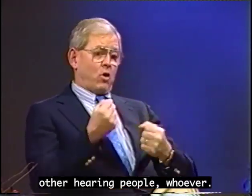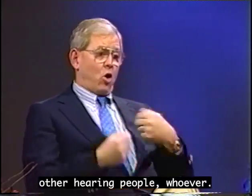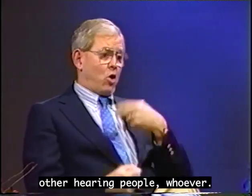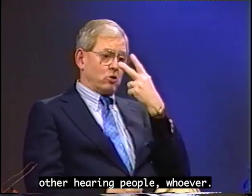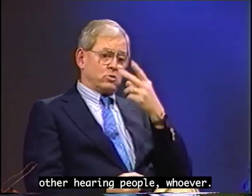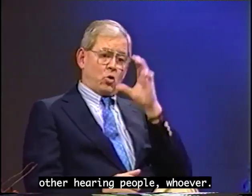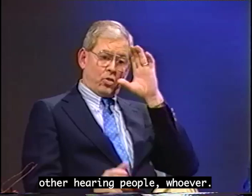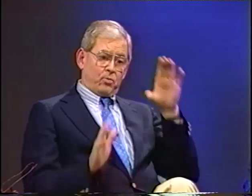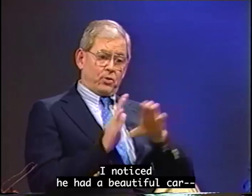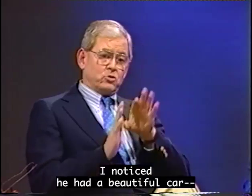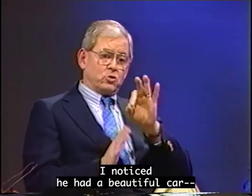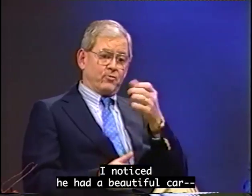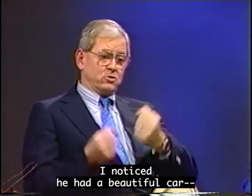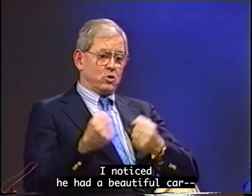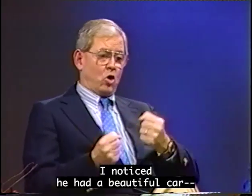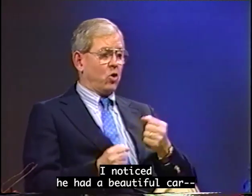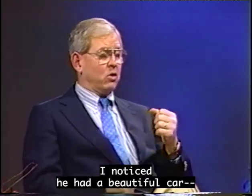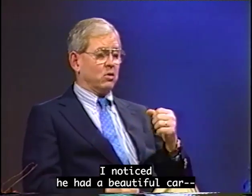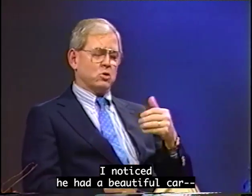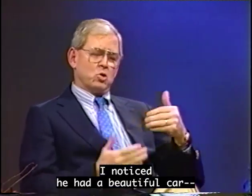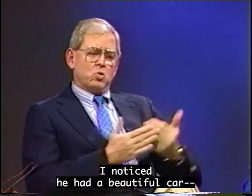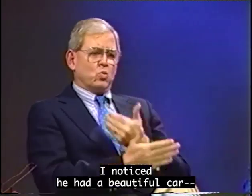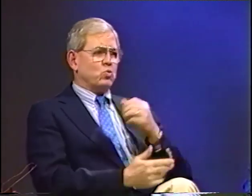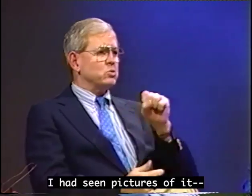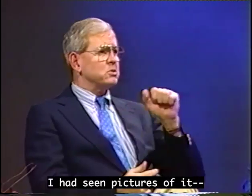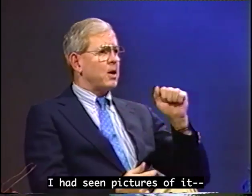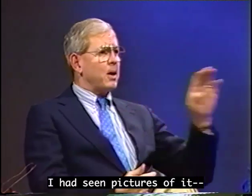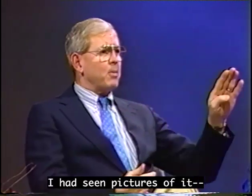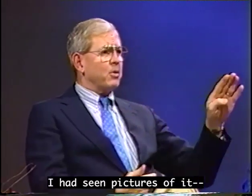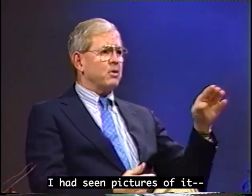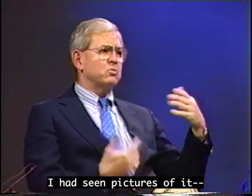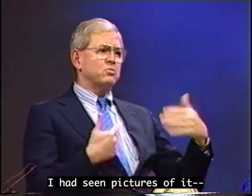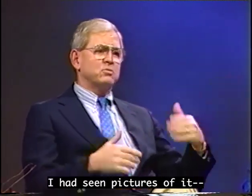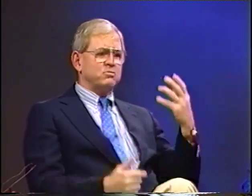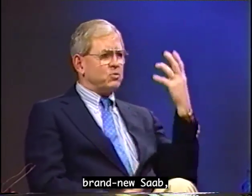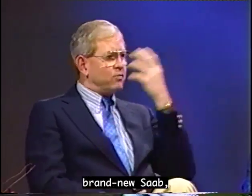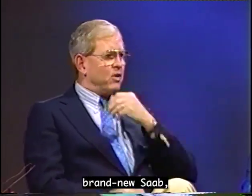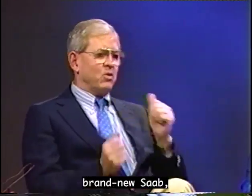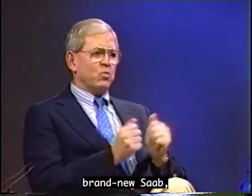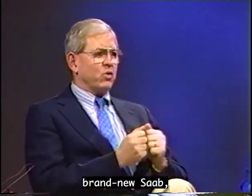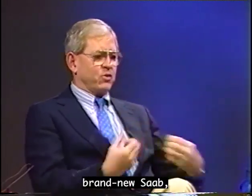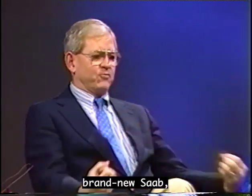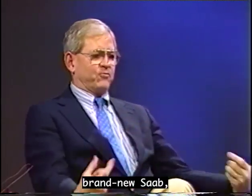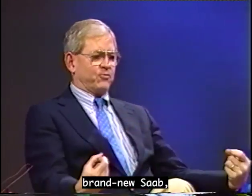people, whoever. I noticed he had a beautiful car. I'd seen pictures of it, brand new Saab,